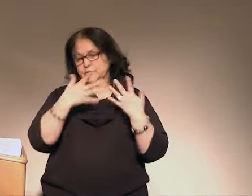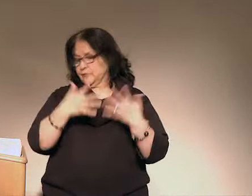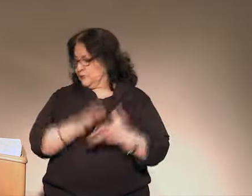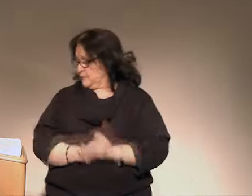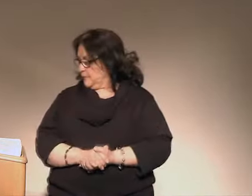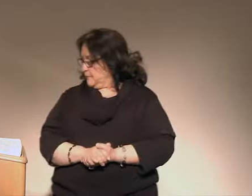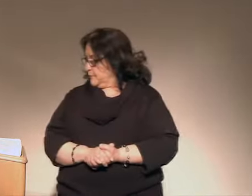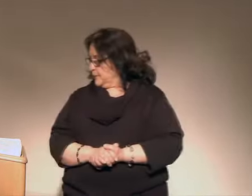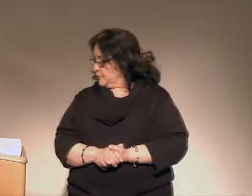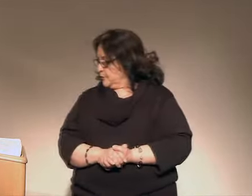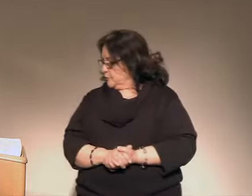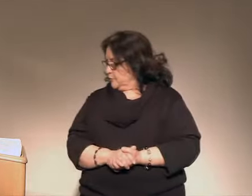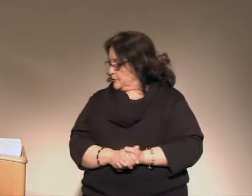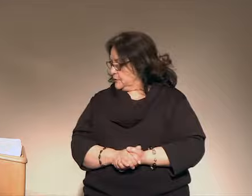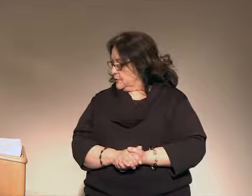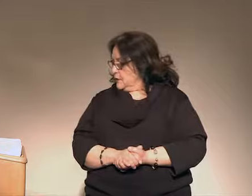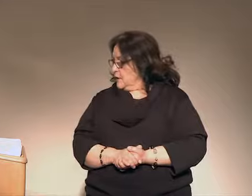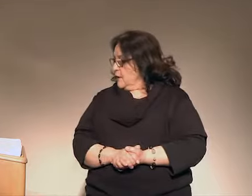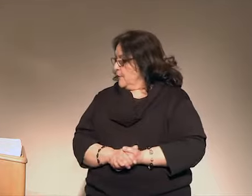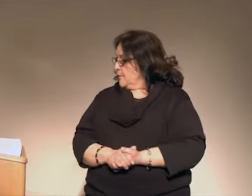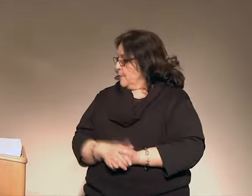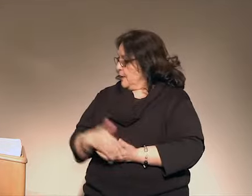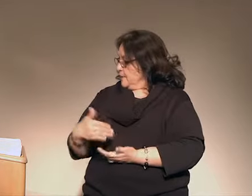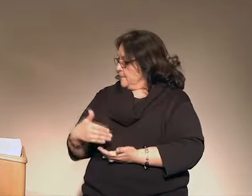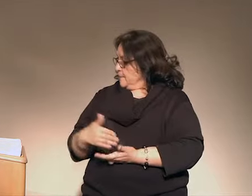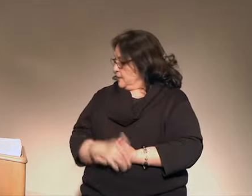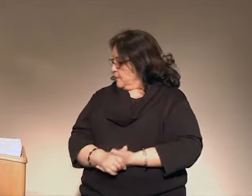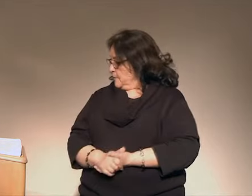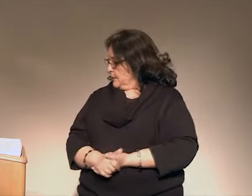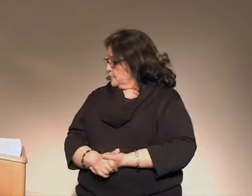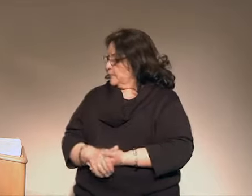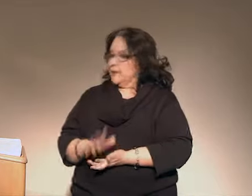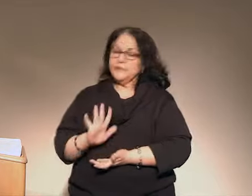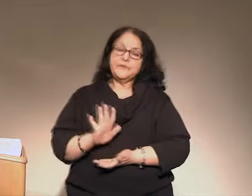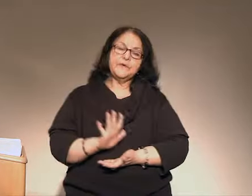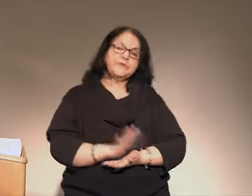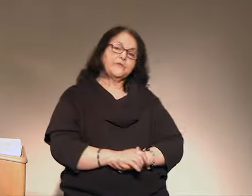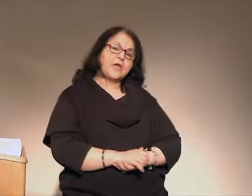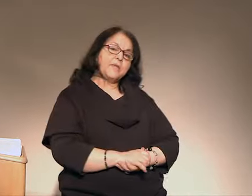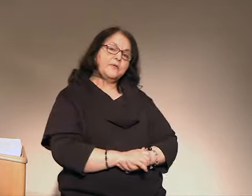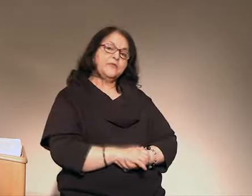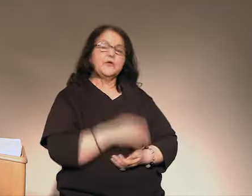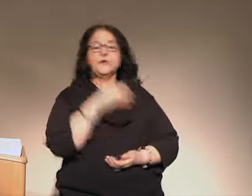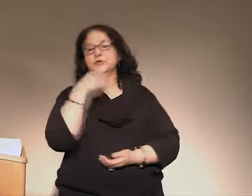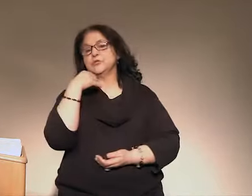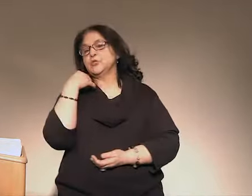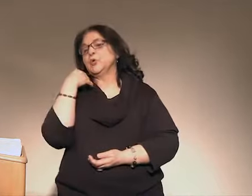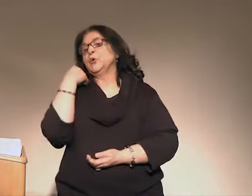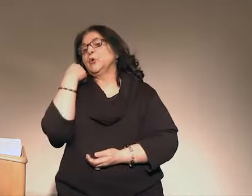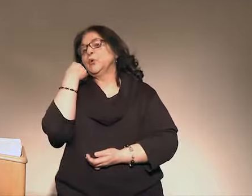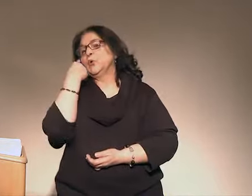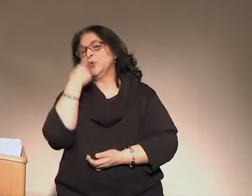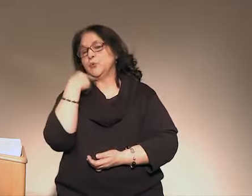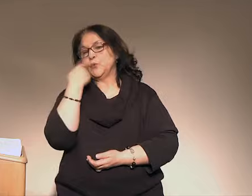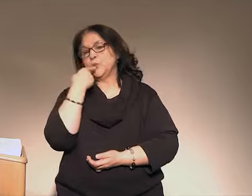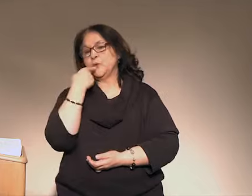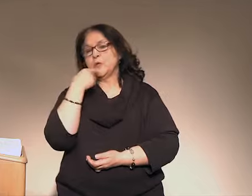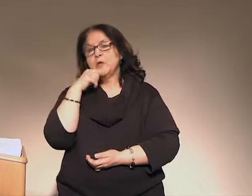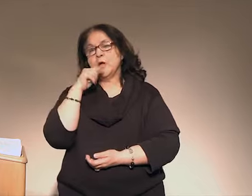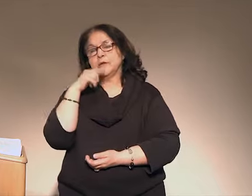for that particular phrase. At the bottom, on page 5, the vocabulary there is who.